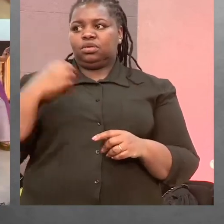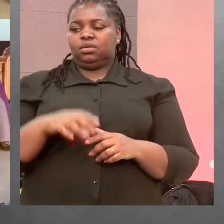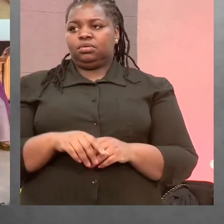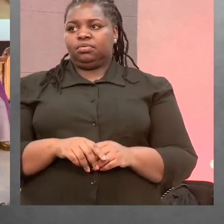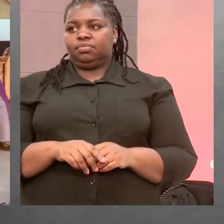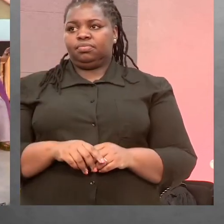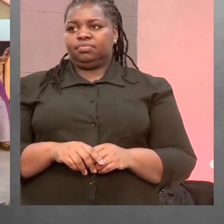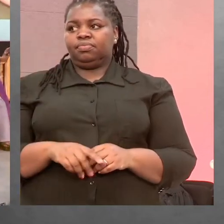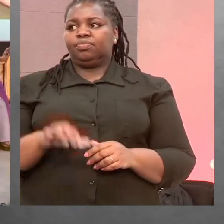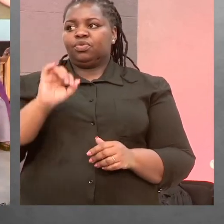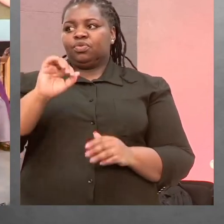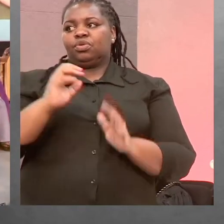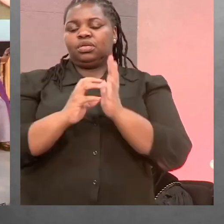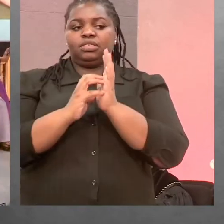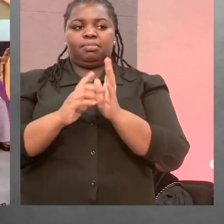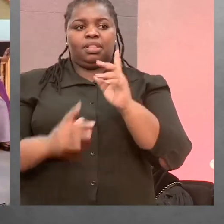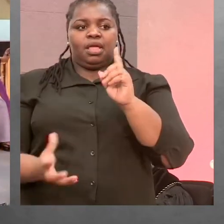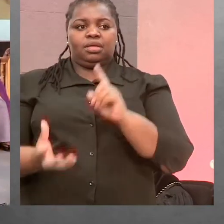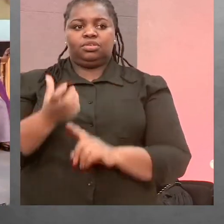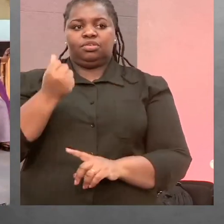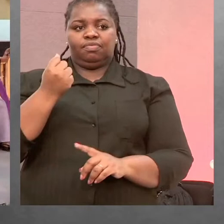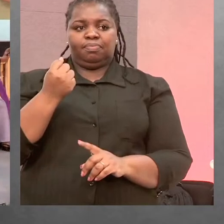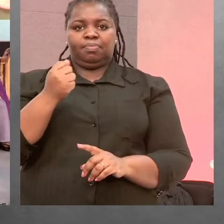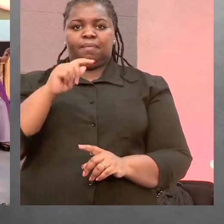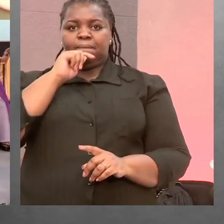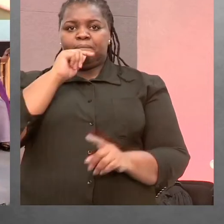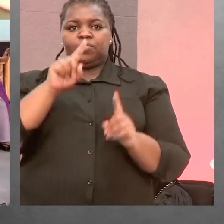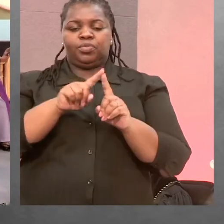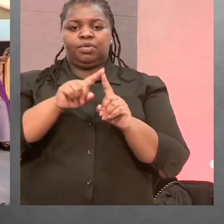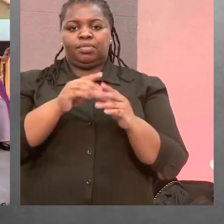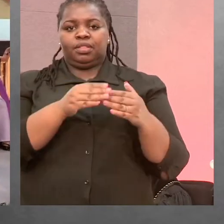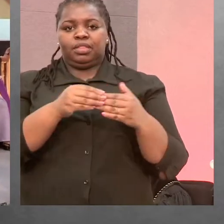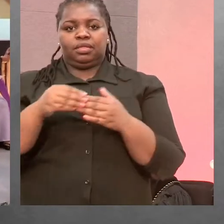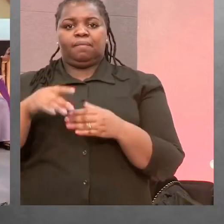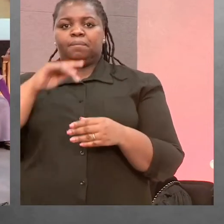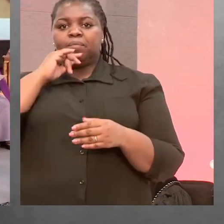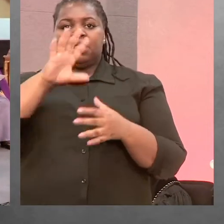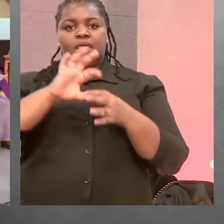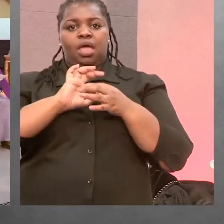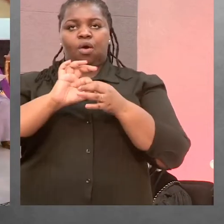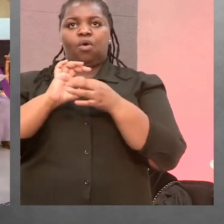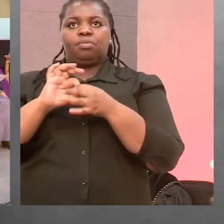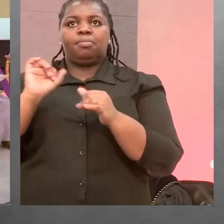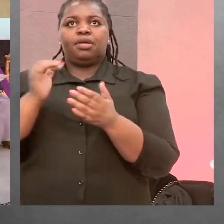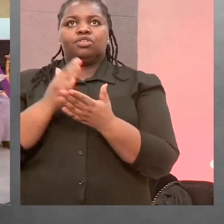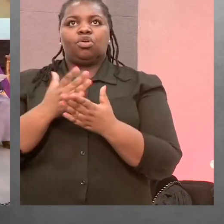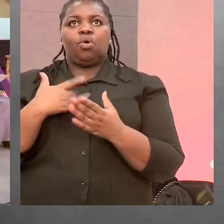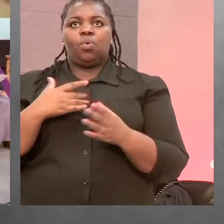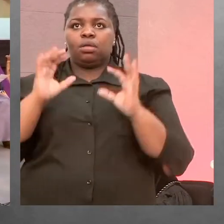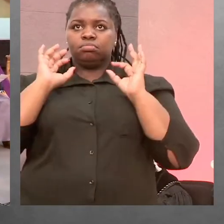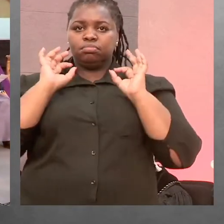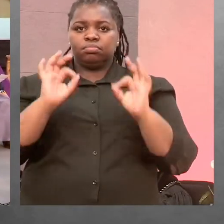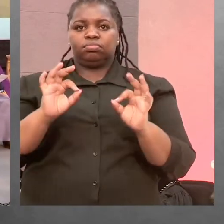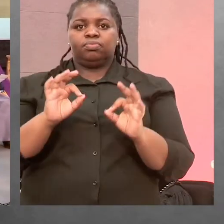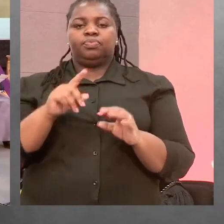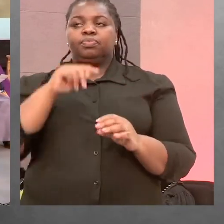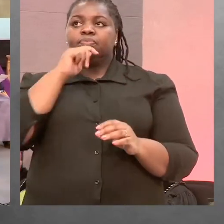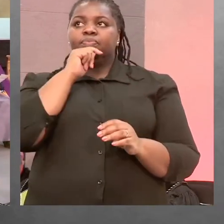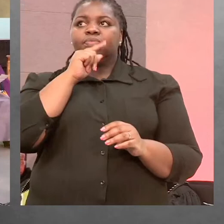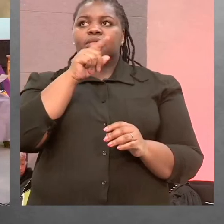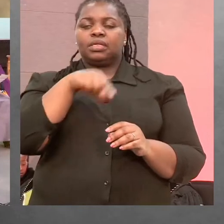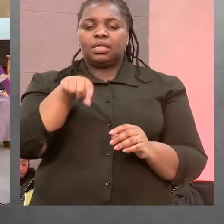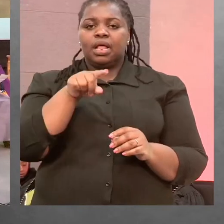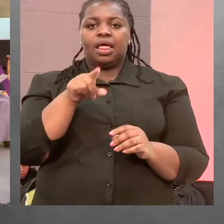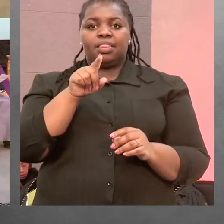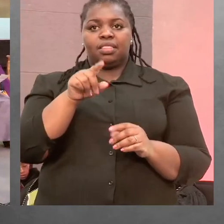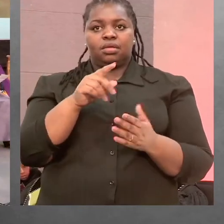Your exemplary achievements, exceptional leadership, and unwavering commitment to excellence have rightly earned you